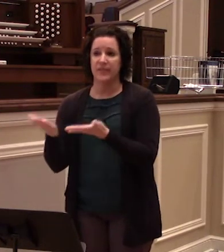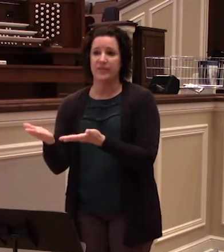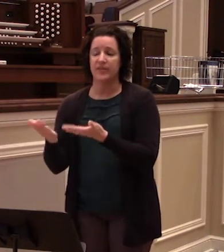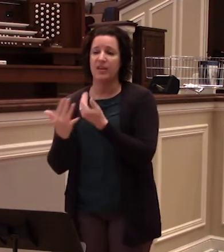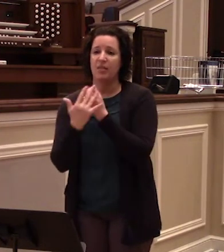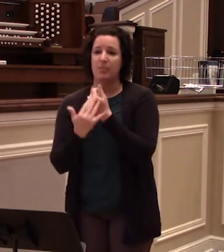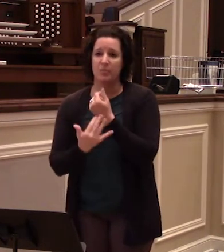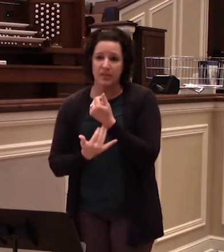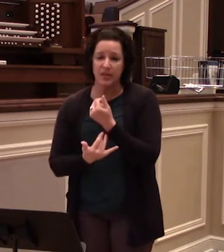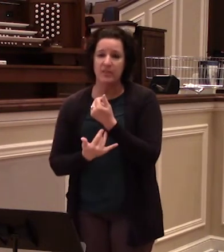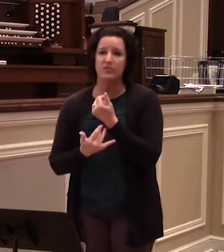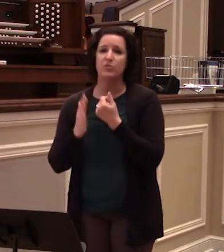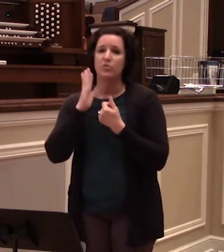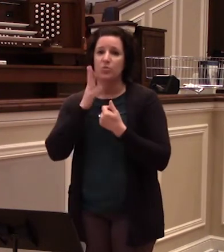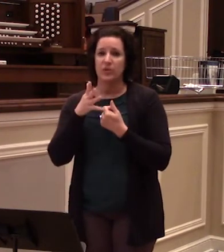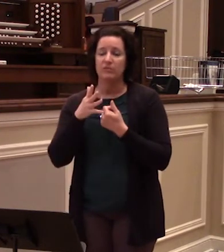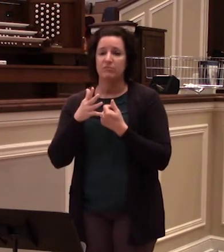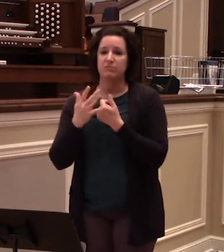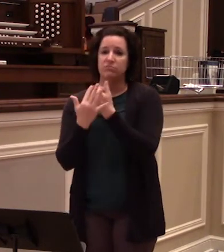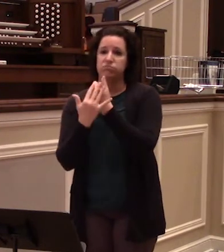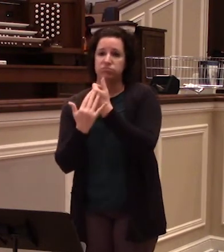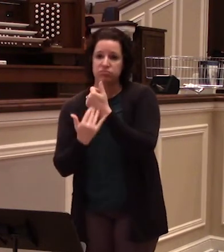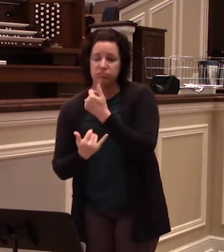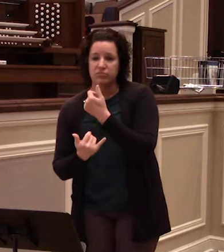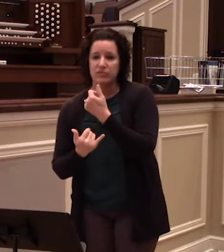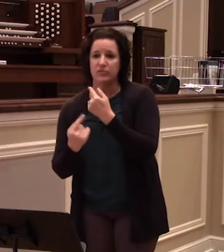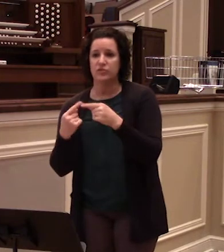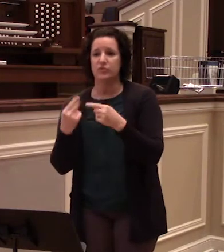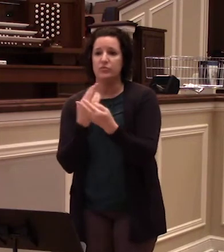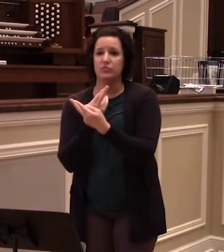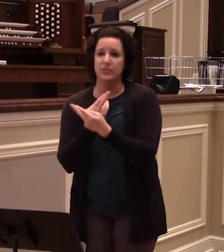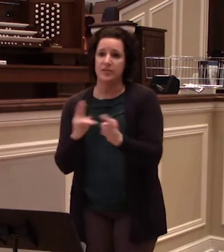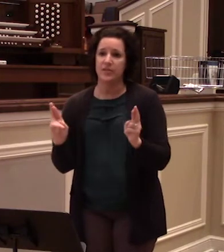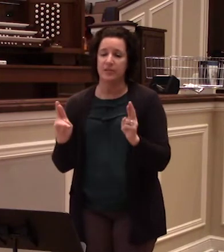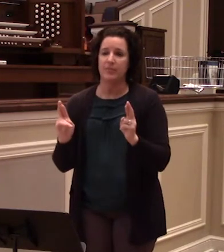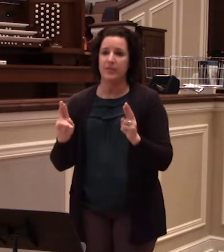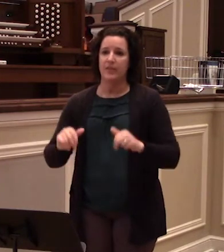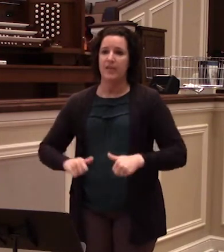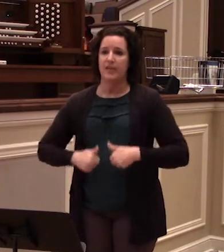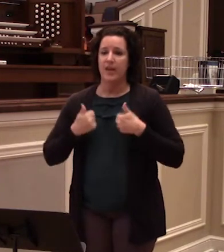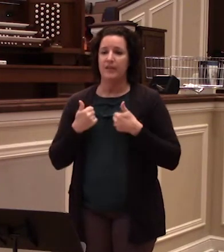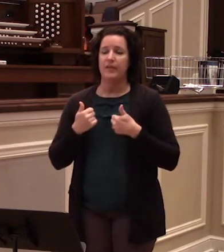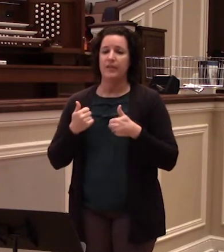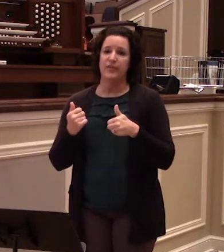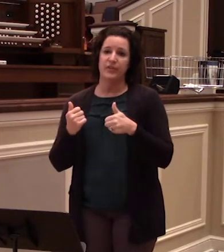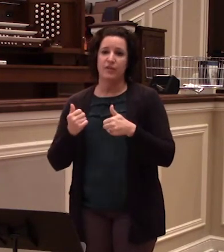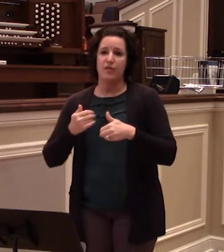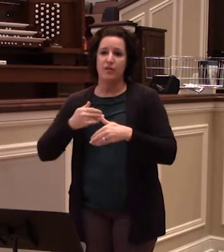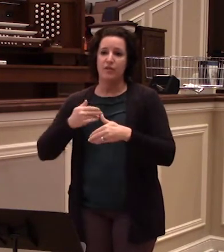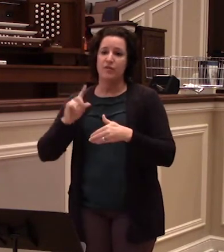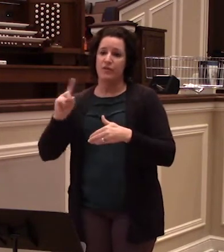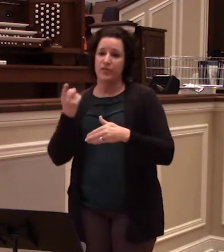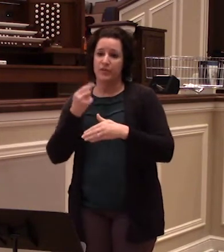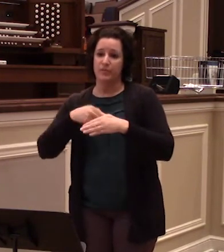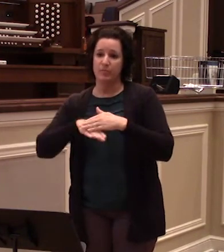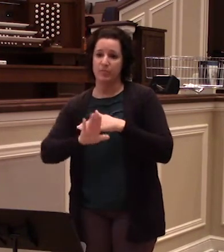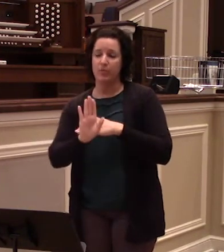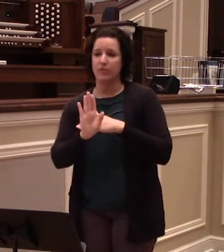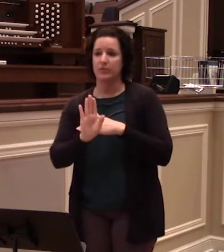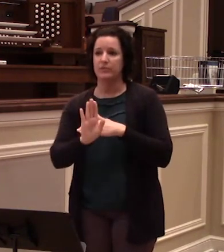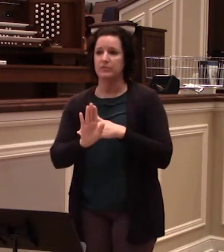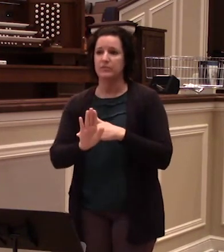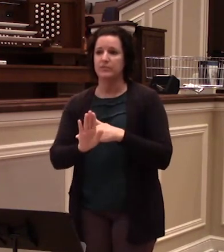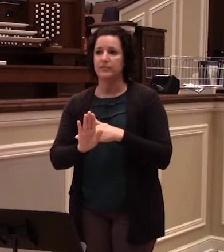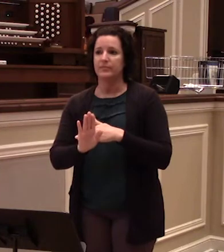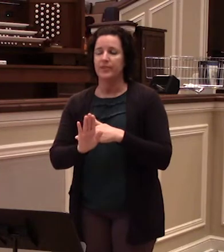blood that's going to have to be shed in order to redeem the life of the firstborn. It's a picture that points to all the way to Passover.